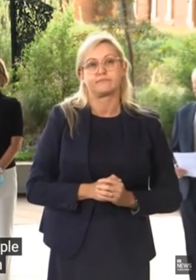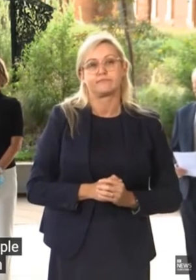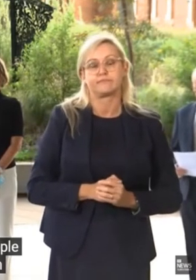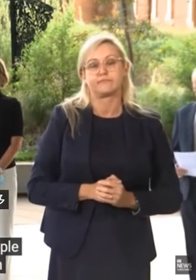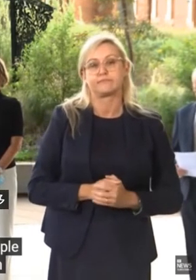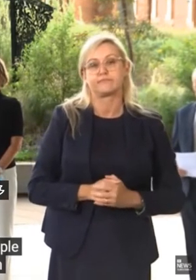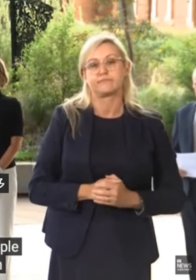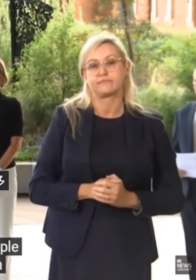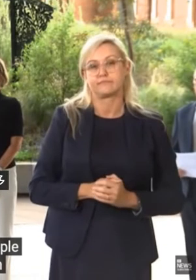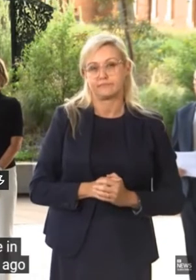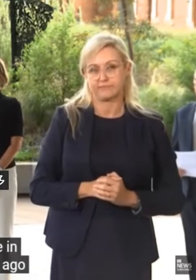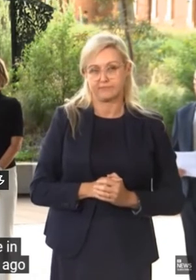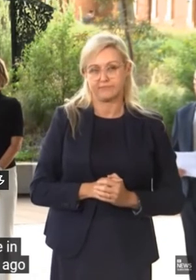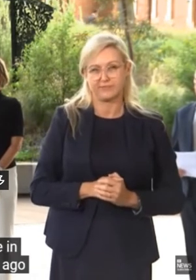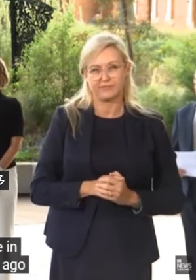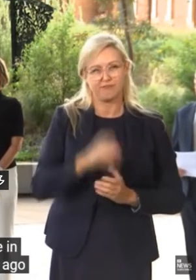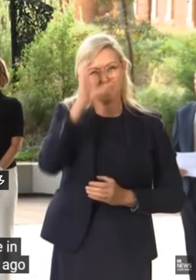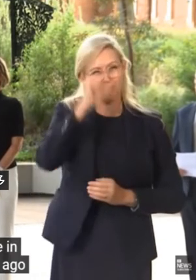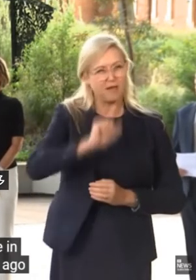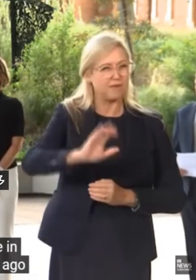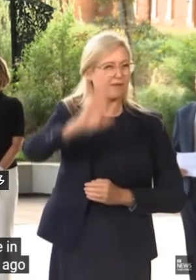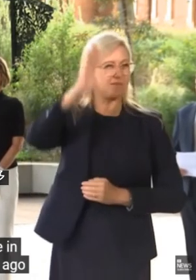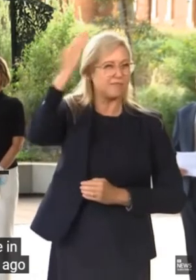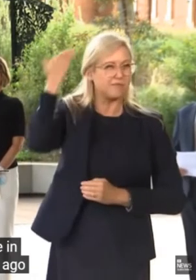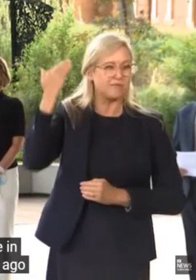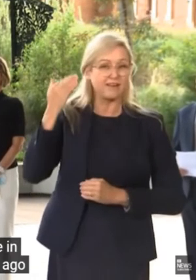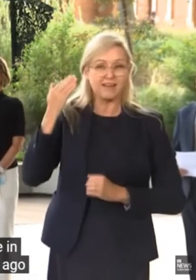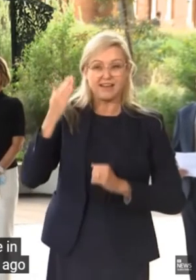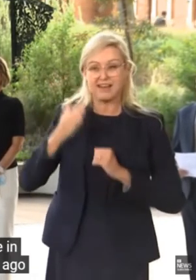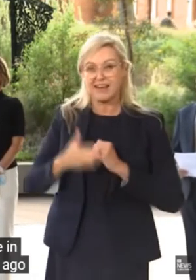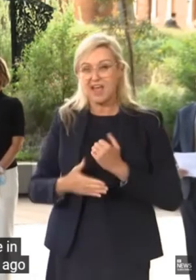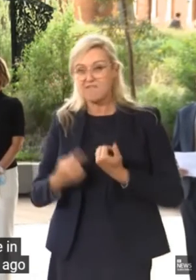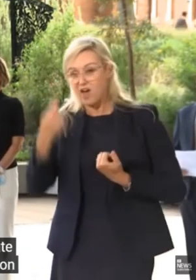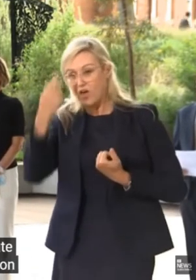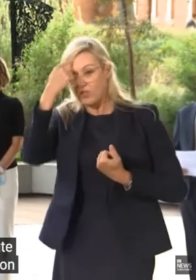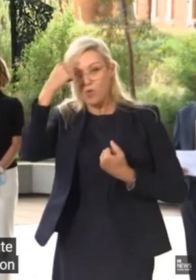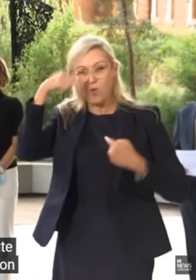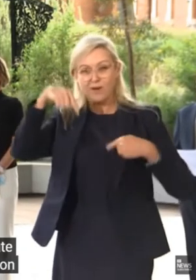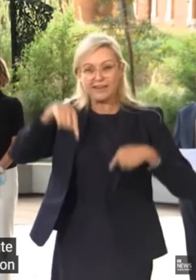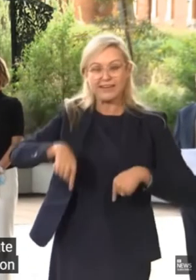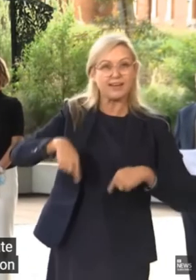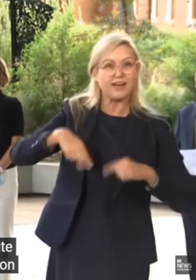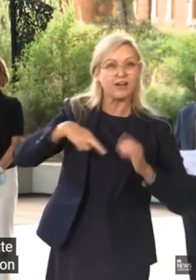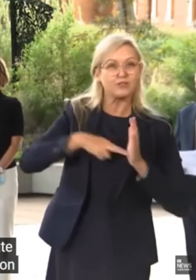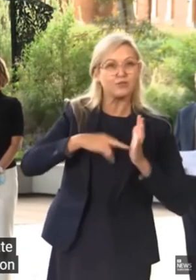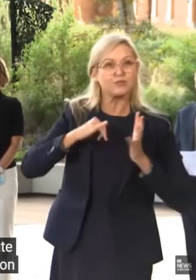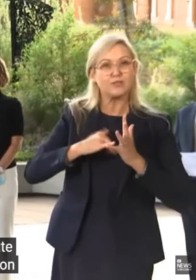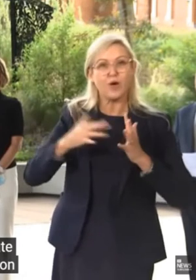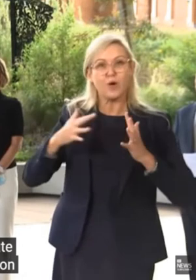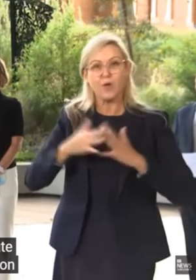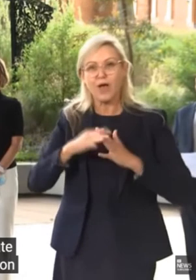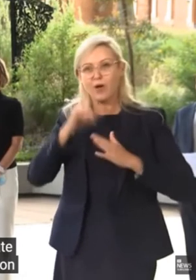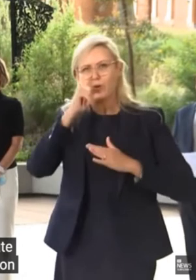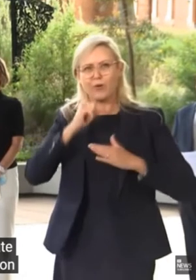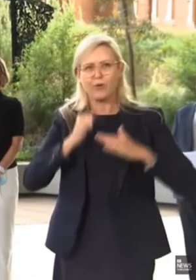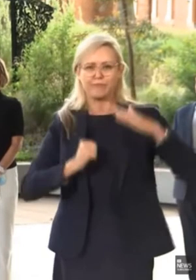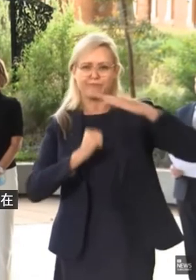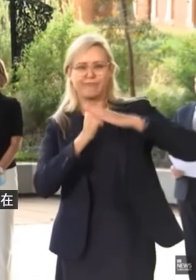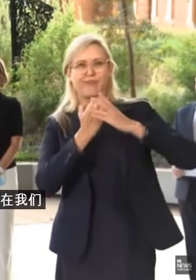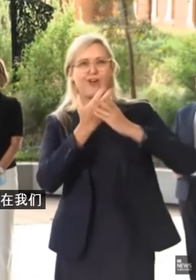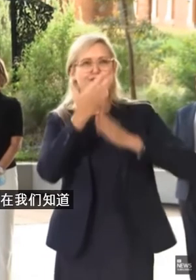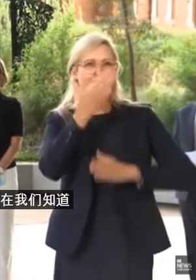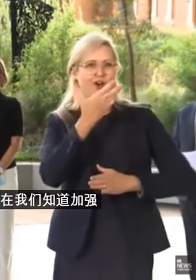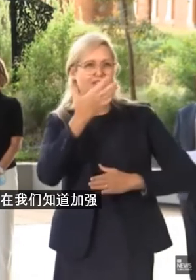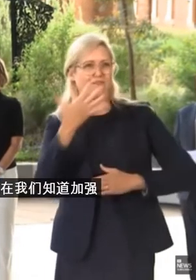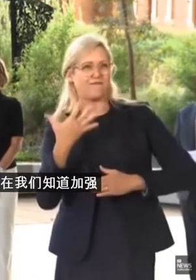meetings many months ago, we never believed in this state that we would get to a position where we'd have a 95%